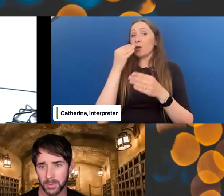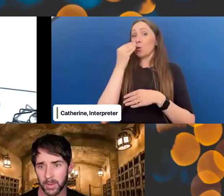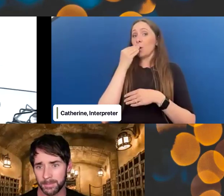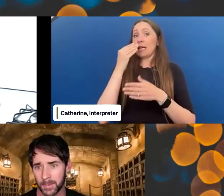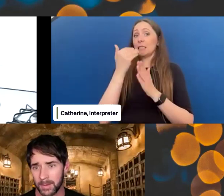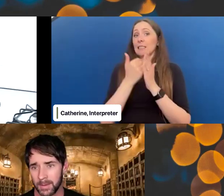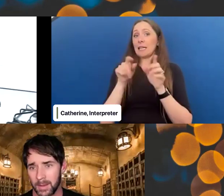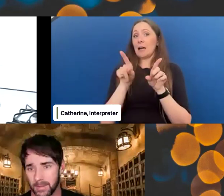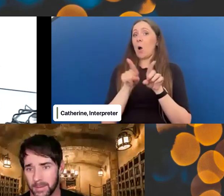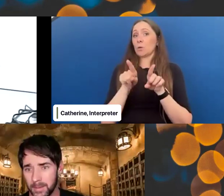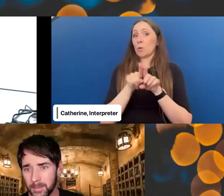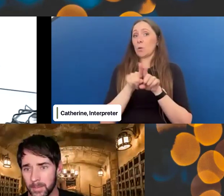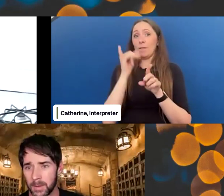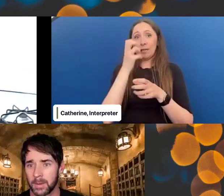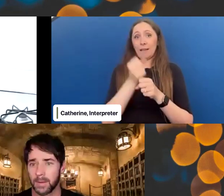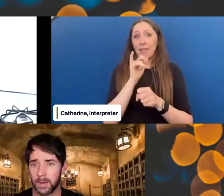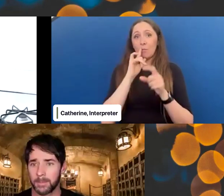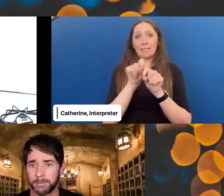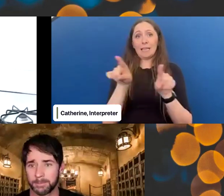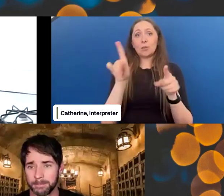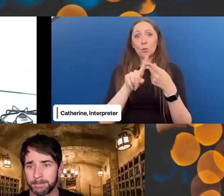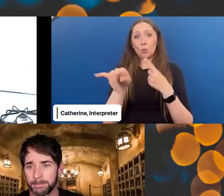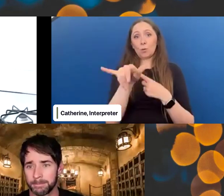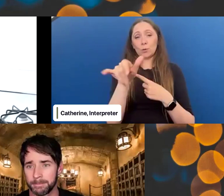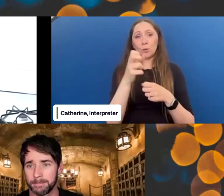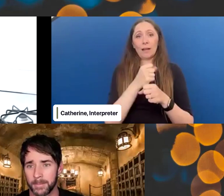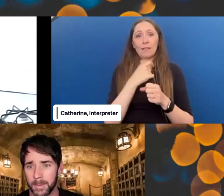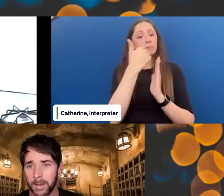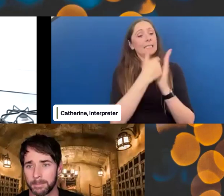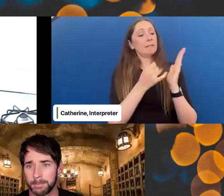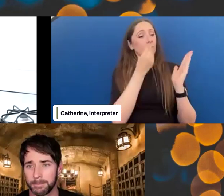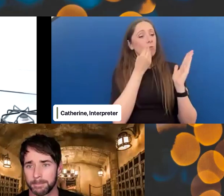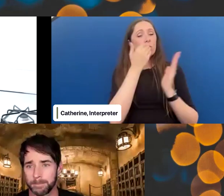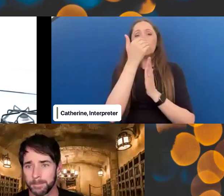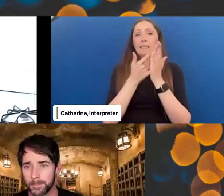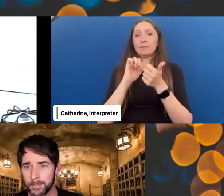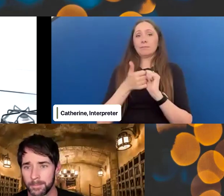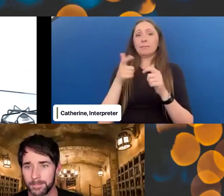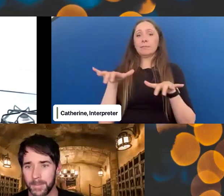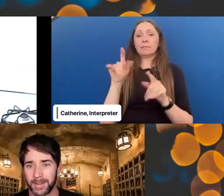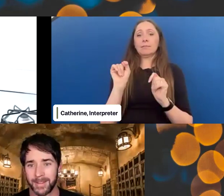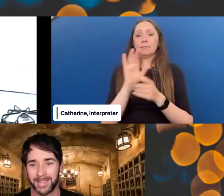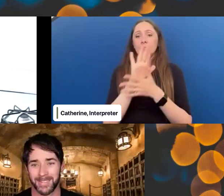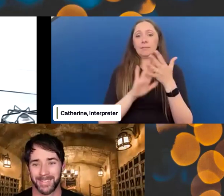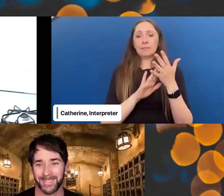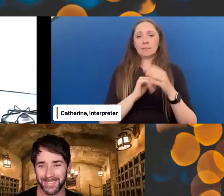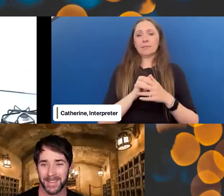send it to you as well. And yep, yep.